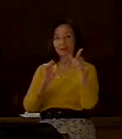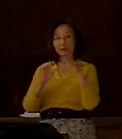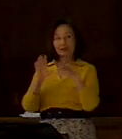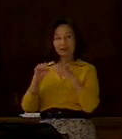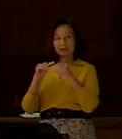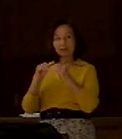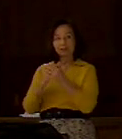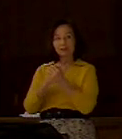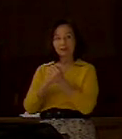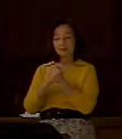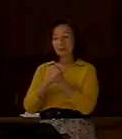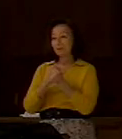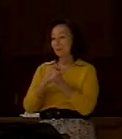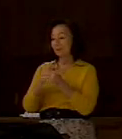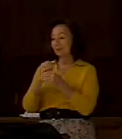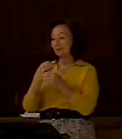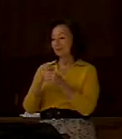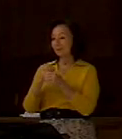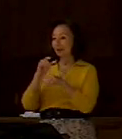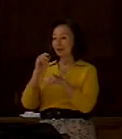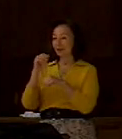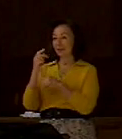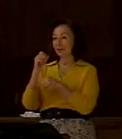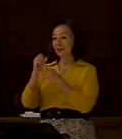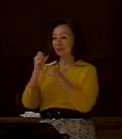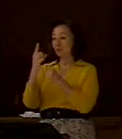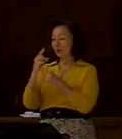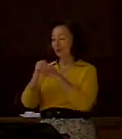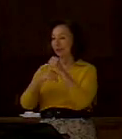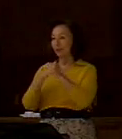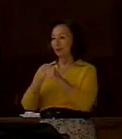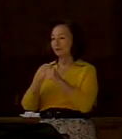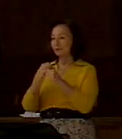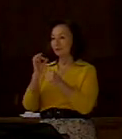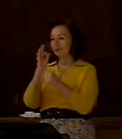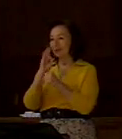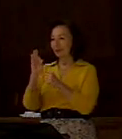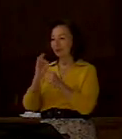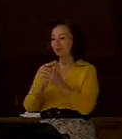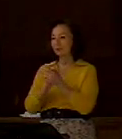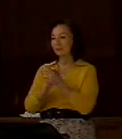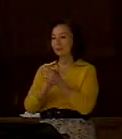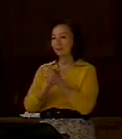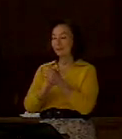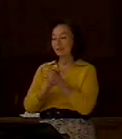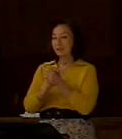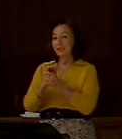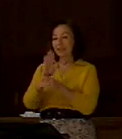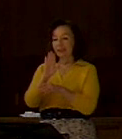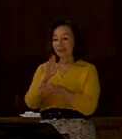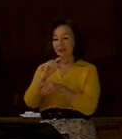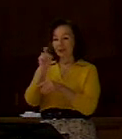fall of 22. And in it, there's a question that a seven-year-old,